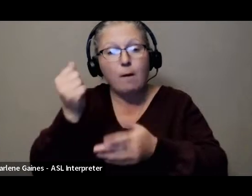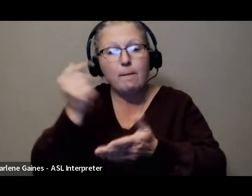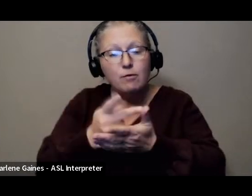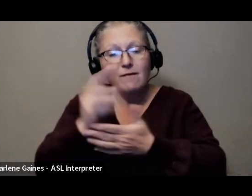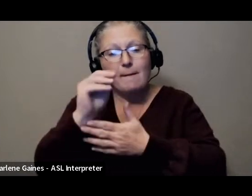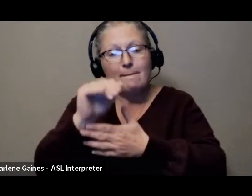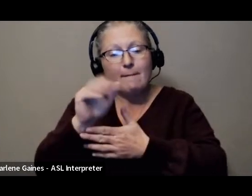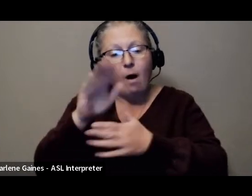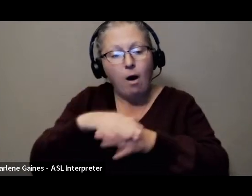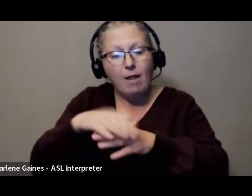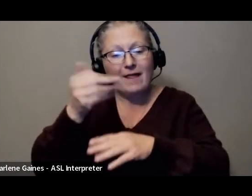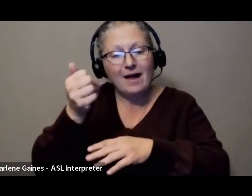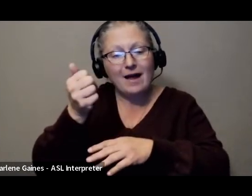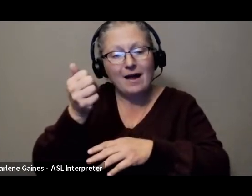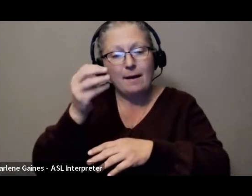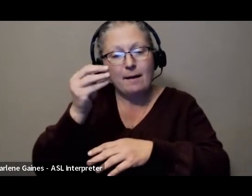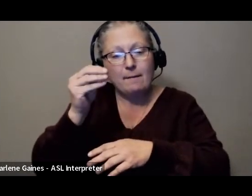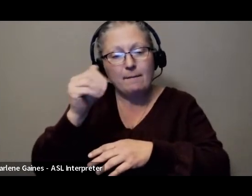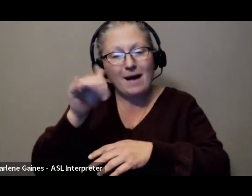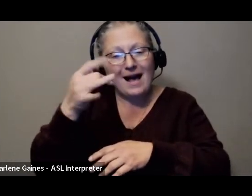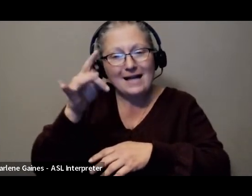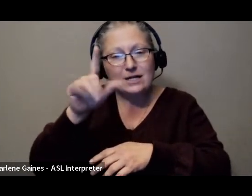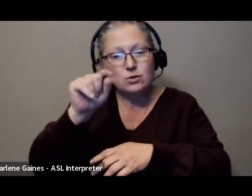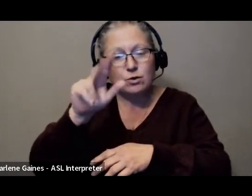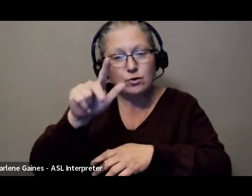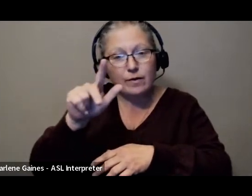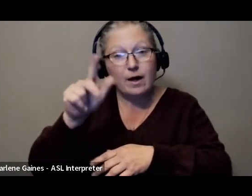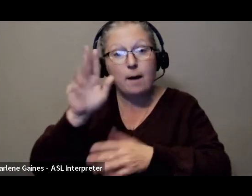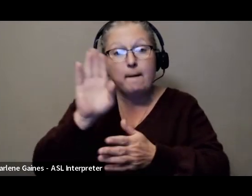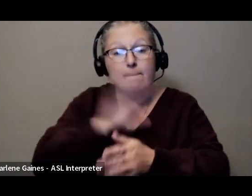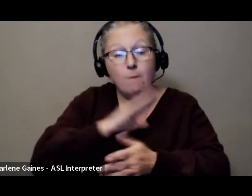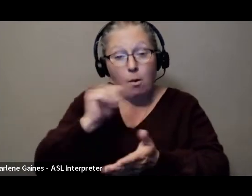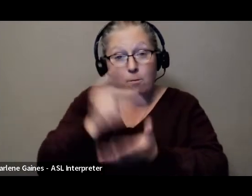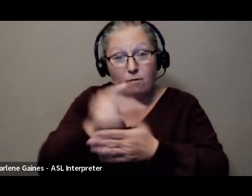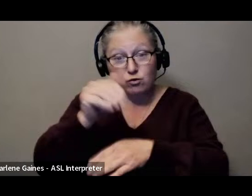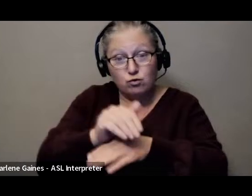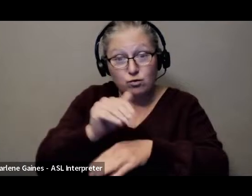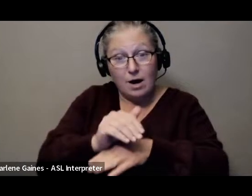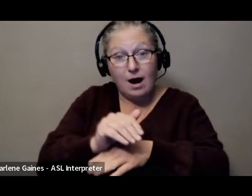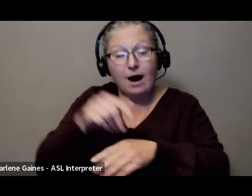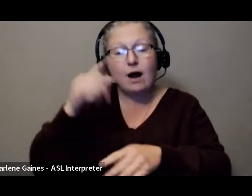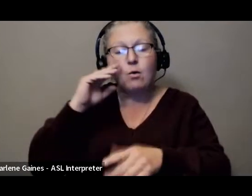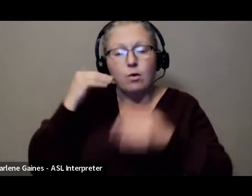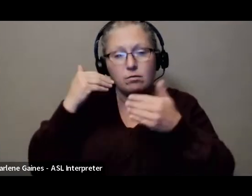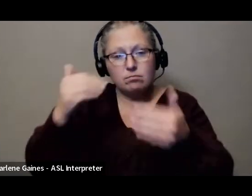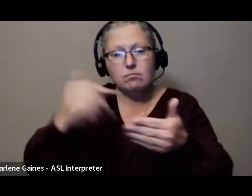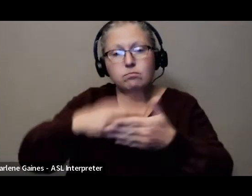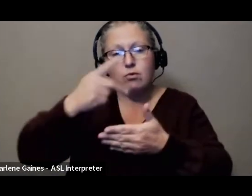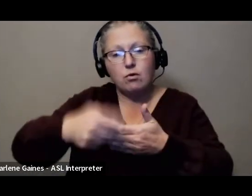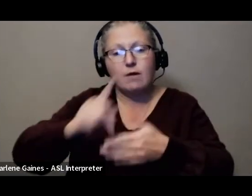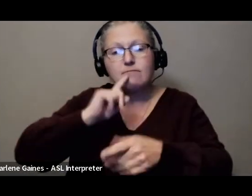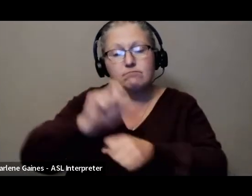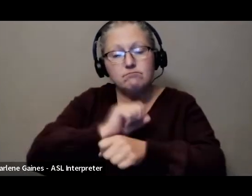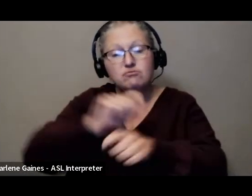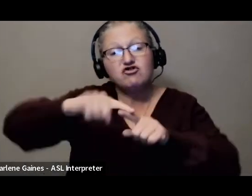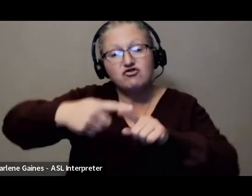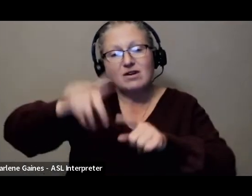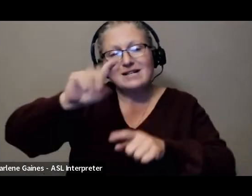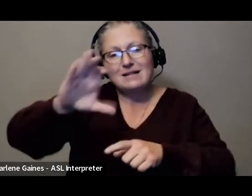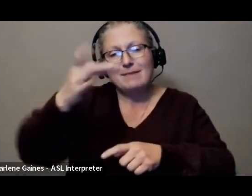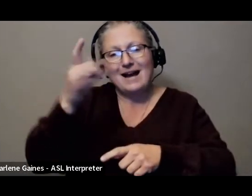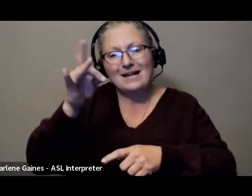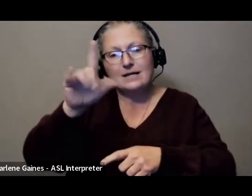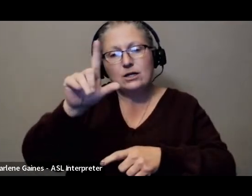May 18th, 2023. And upon board approval tonight, we will start the program officially on December